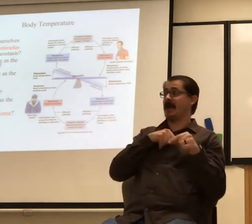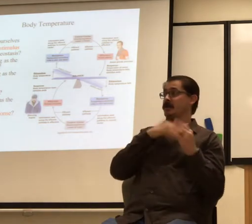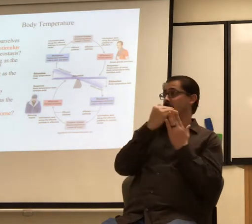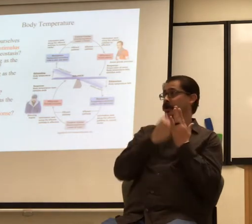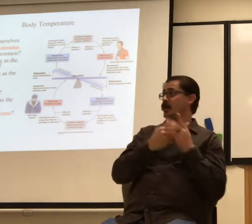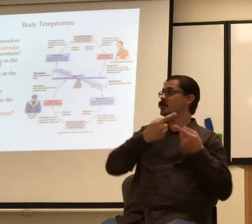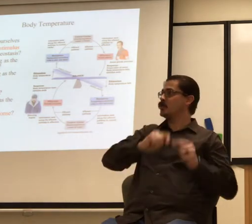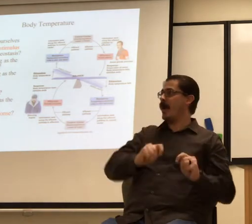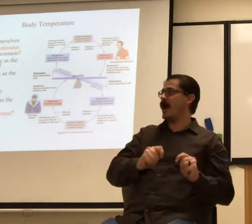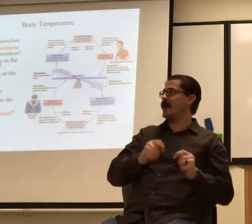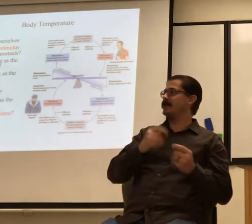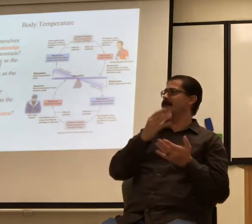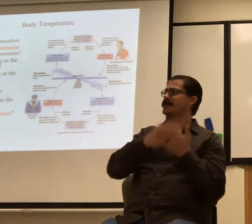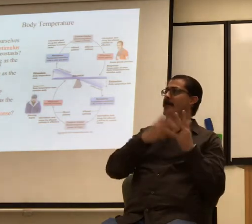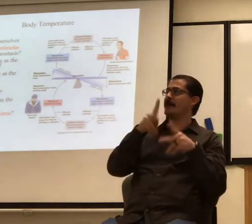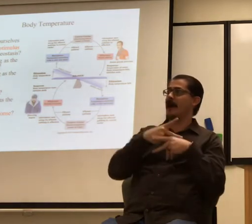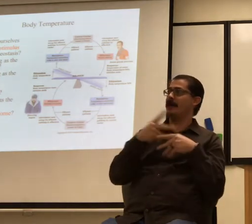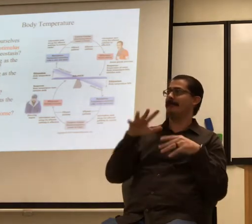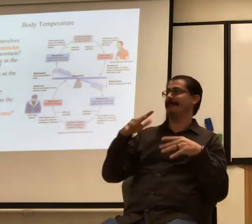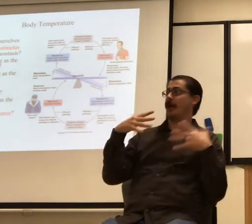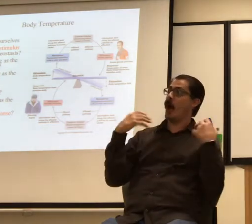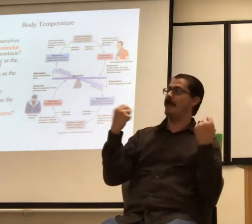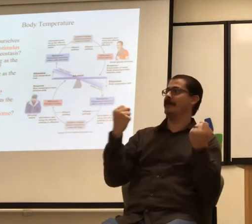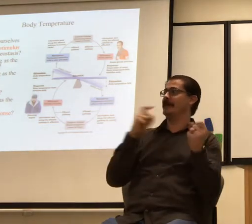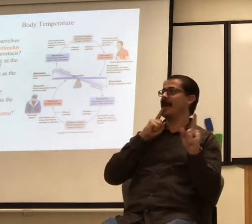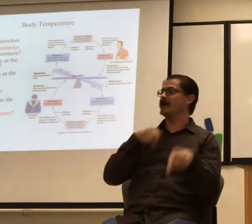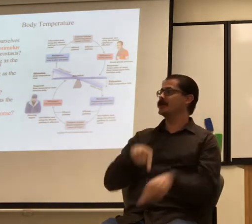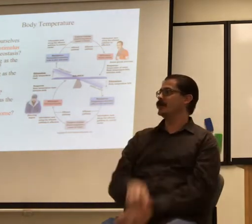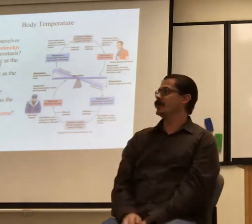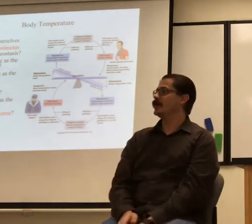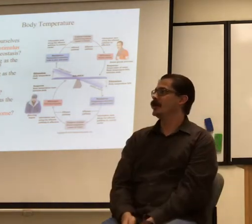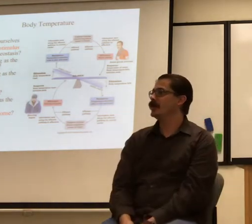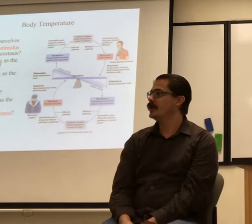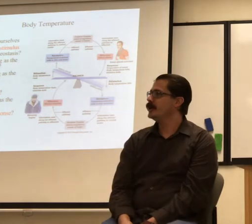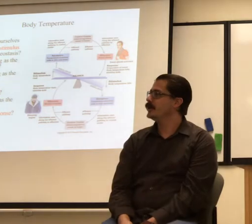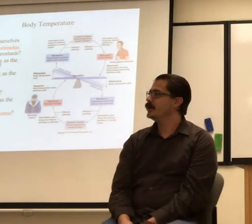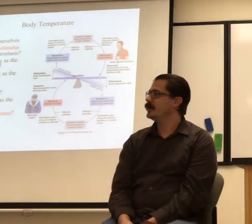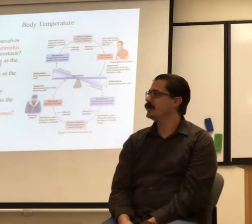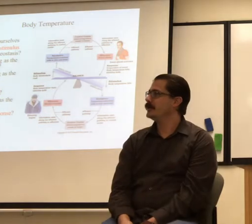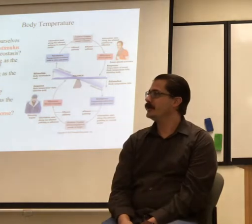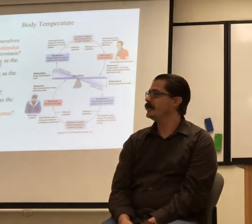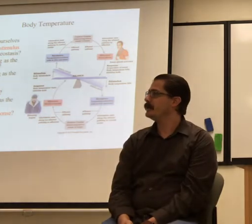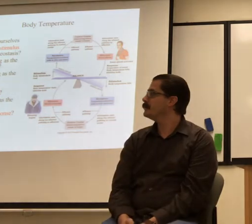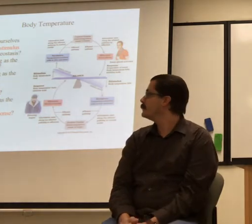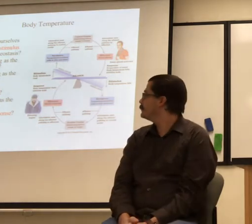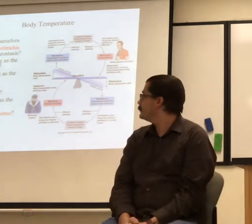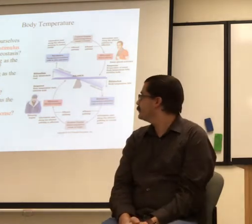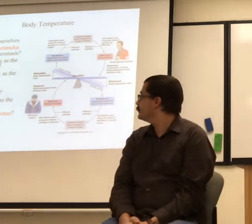attempted some kind of competent answer.